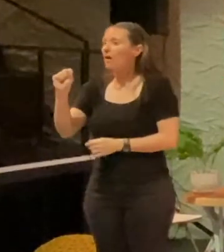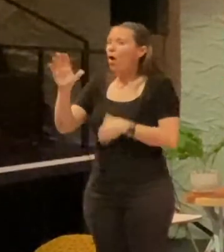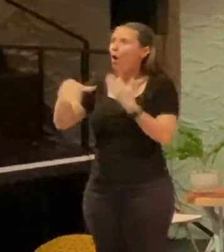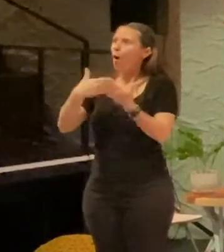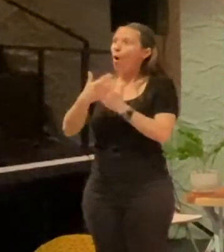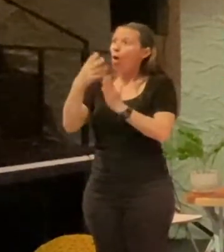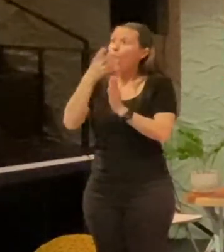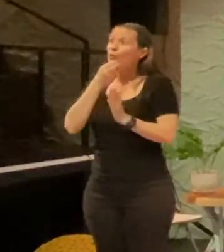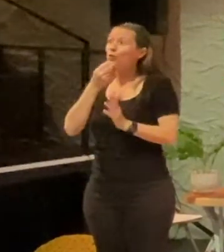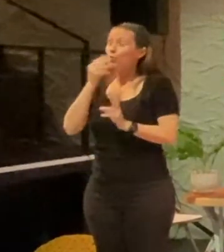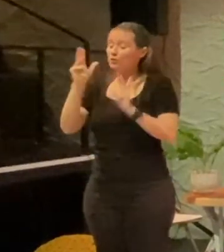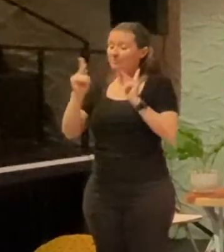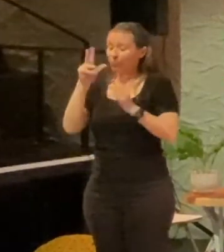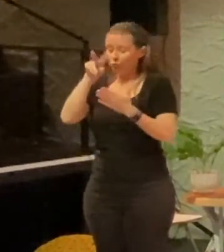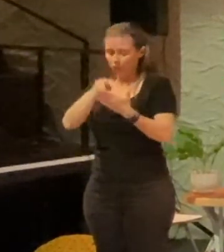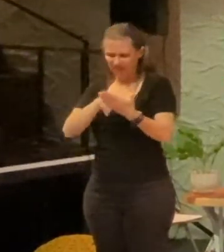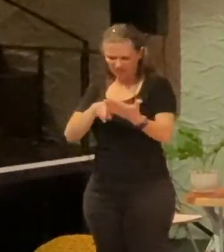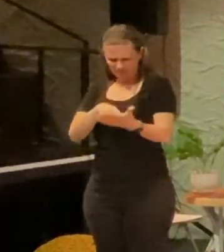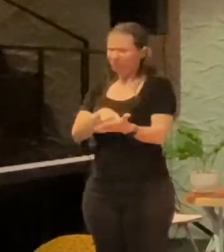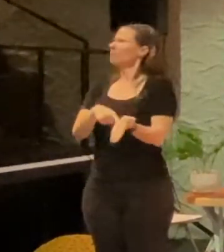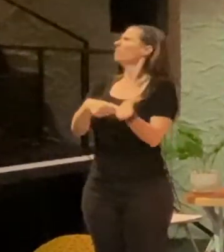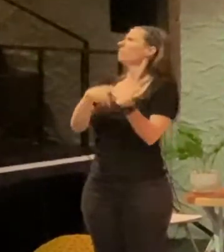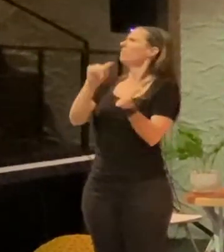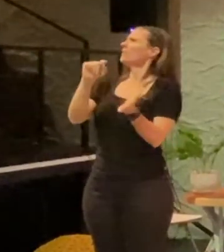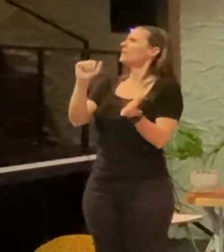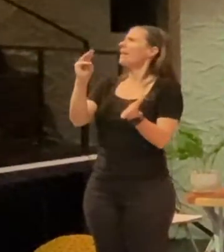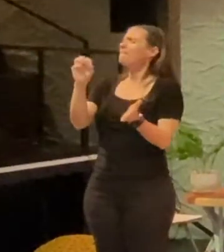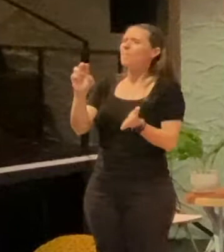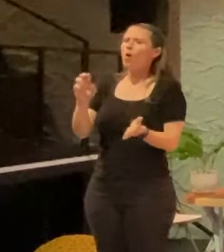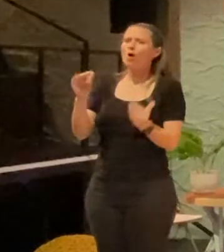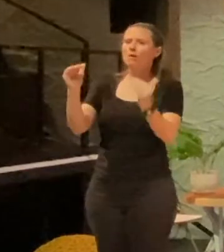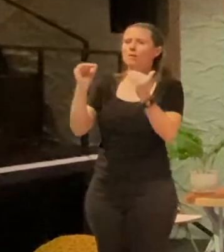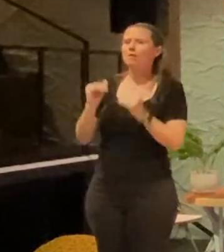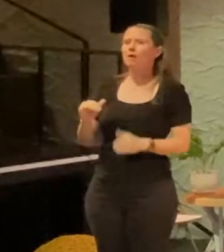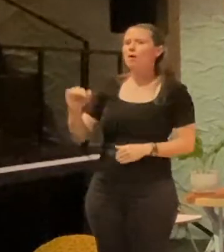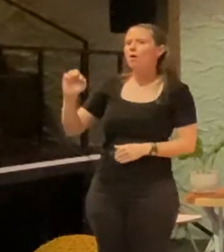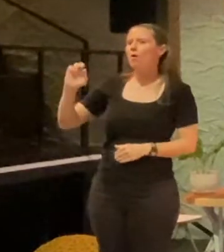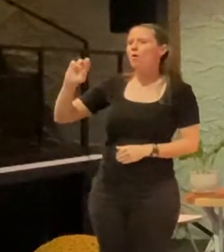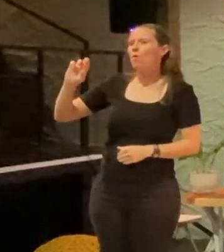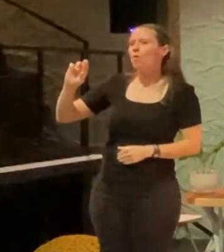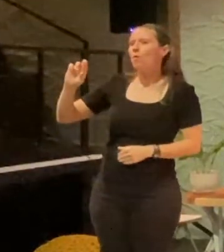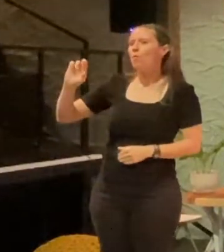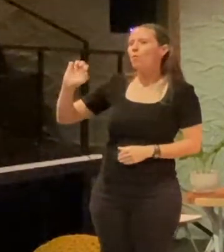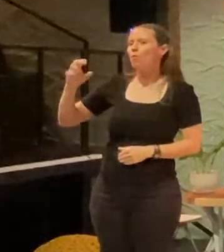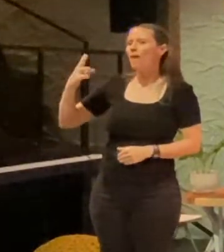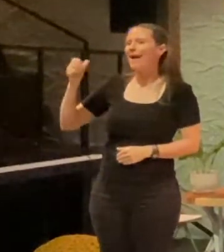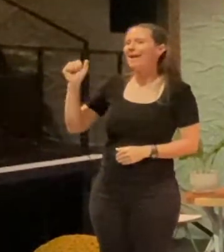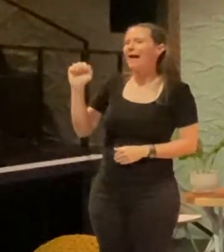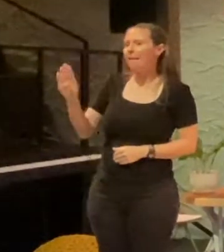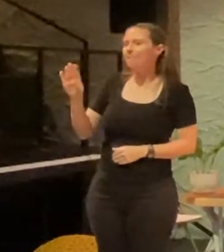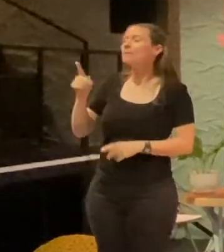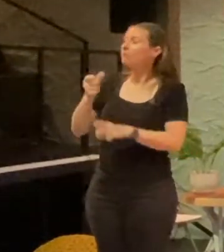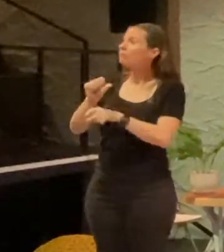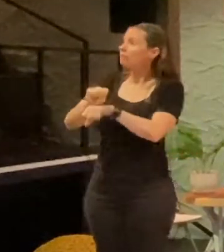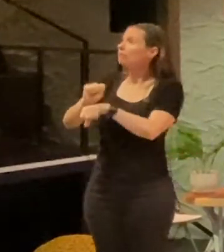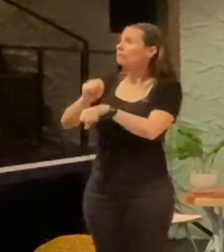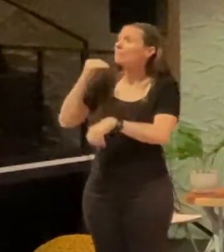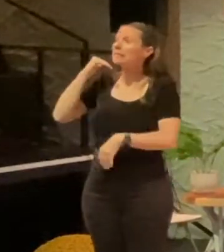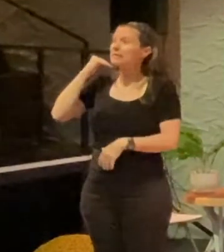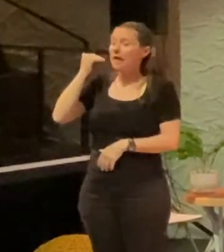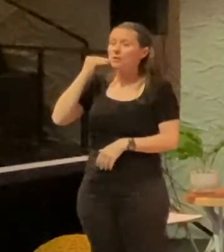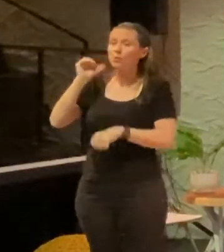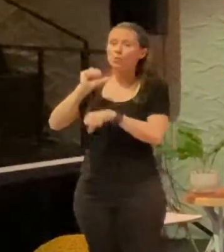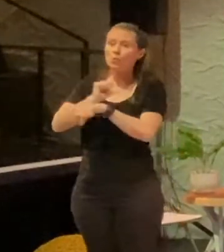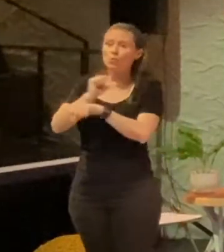what? Tamar? And then there's Rahab, who is an actual sex worker. She works in a brothel, and she helps a few